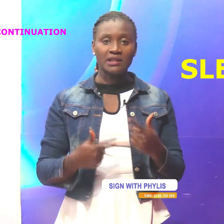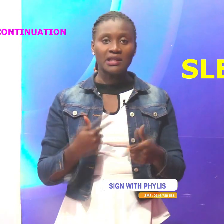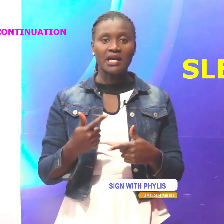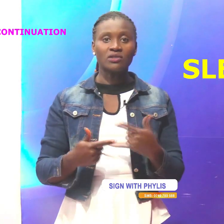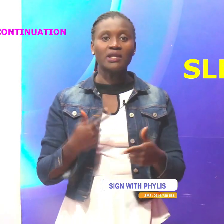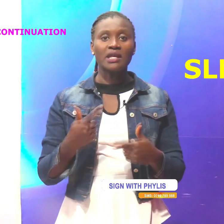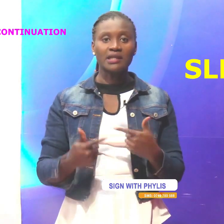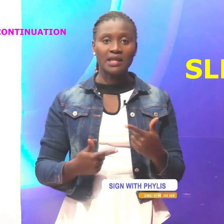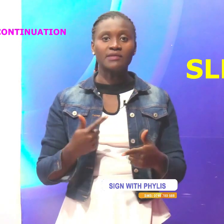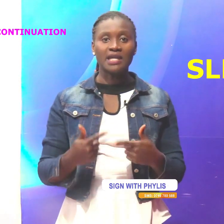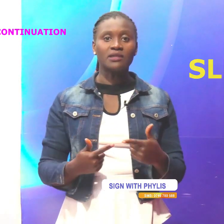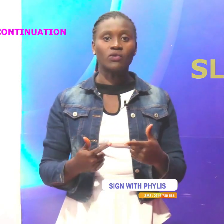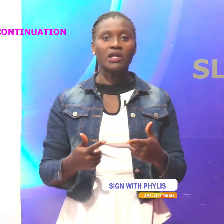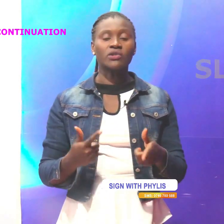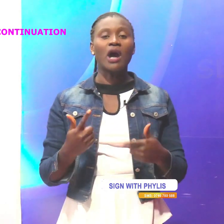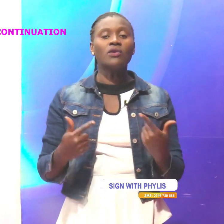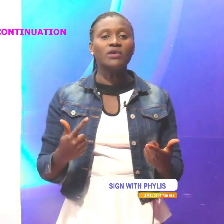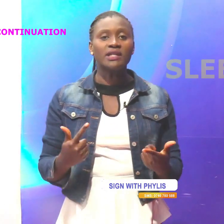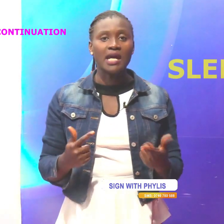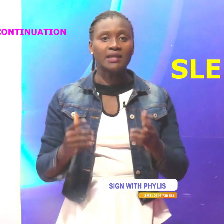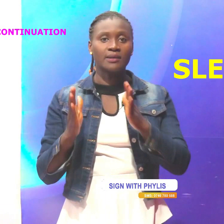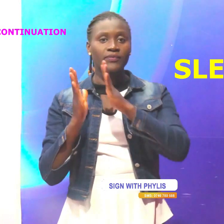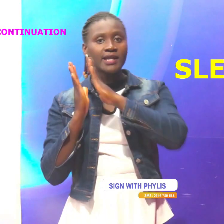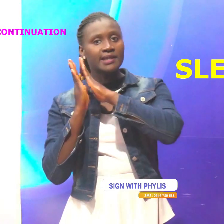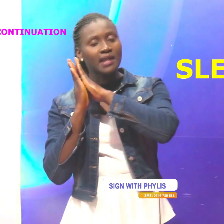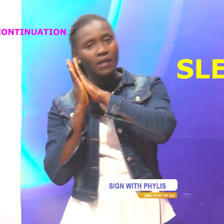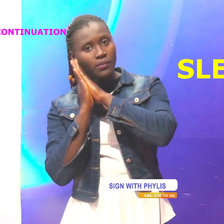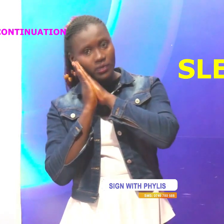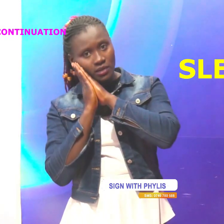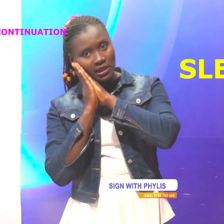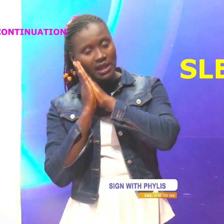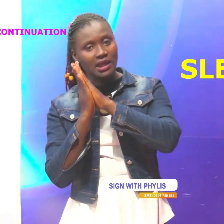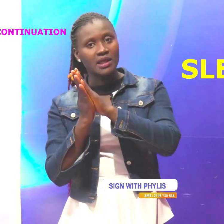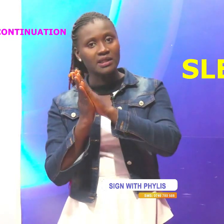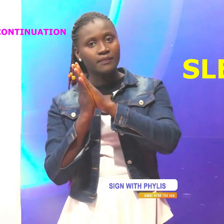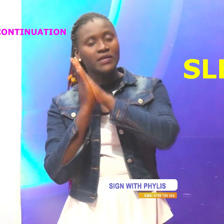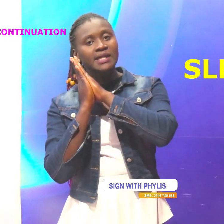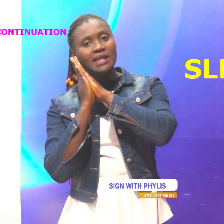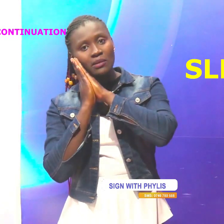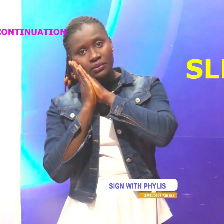just doing the same signs together. So how do we sign it? Sleep. Like this. Sleep.